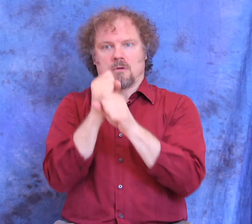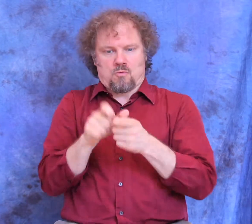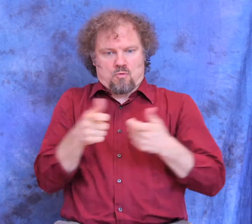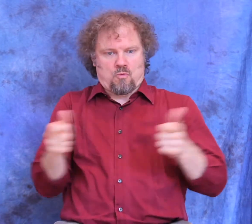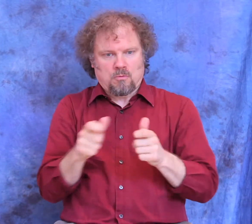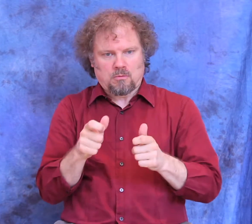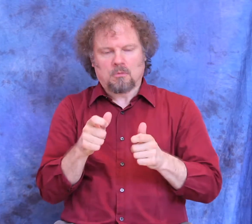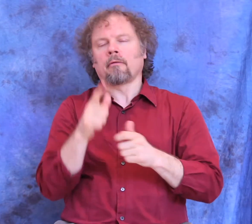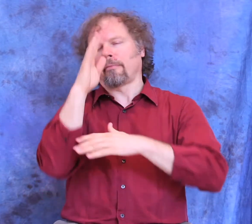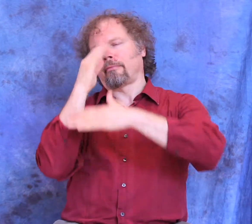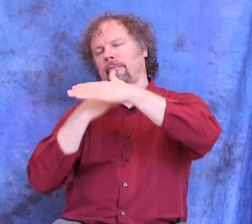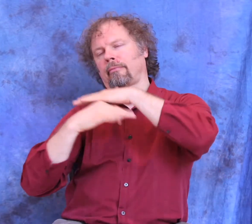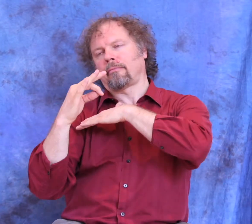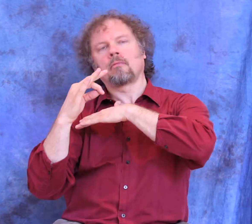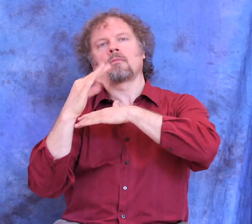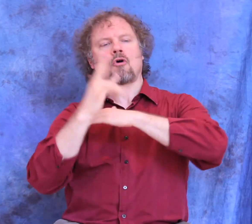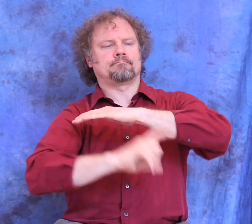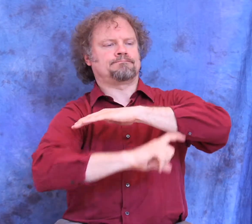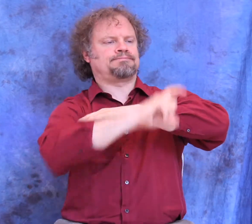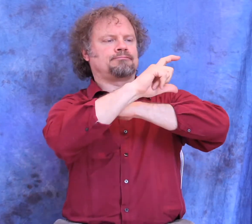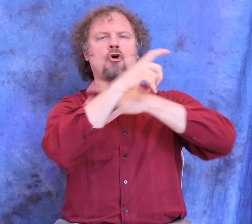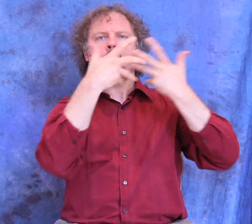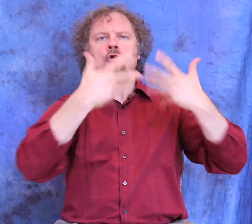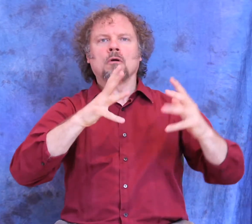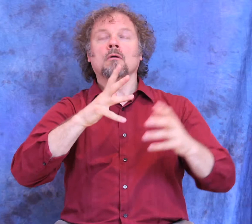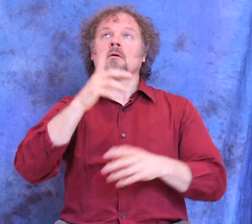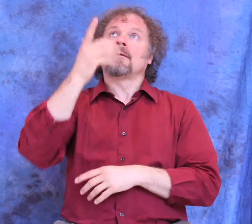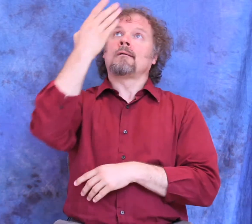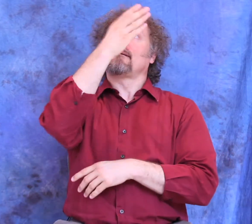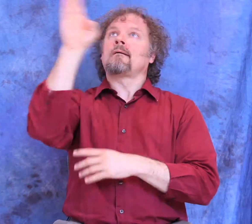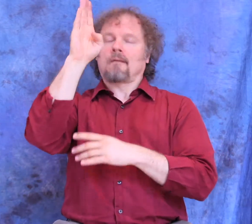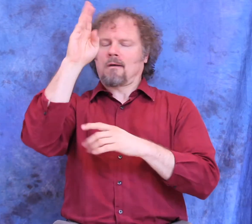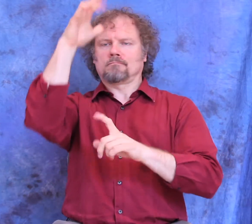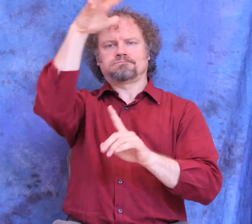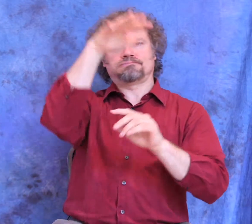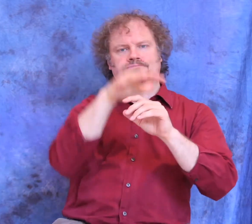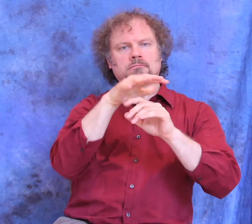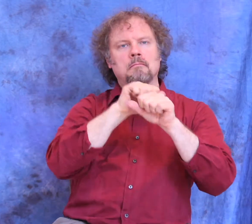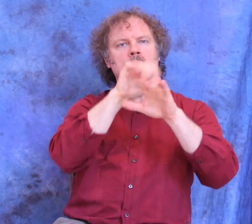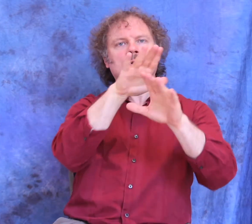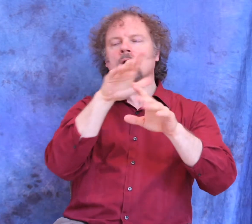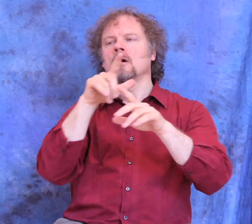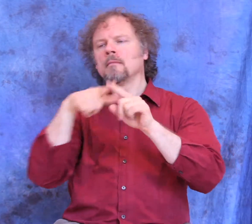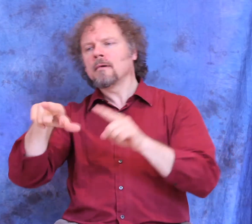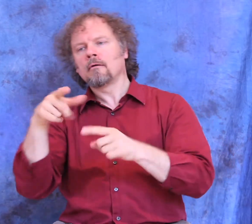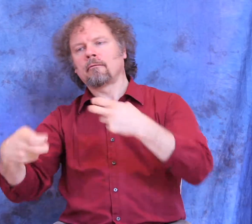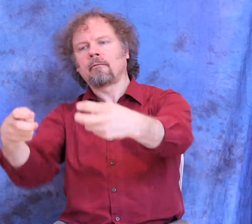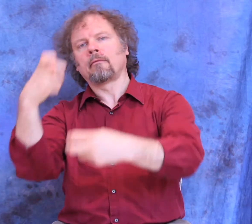overslept. The sun had already risen. God's presence was manifest upon Mount Sinai, yet the people were still sleeping. Moshe